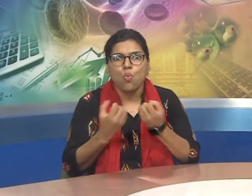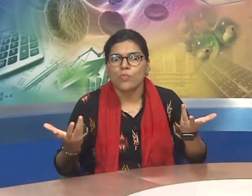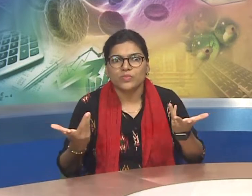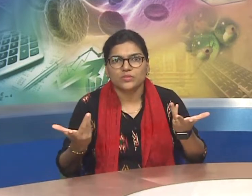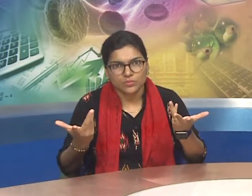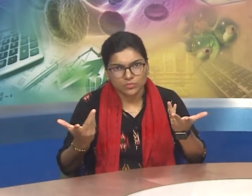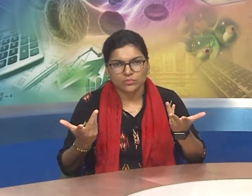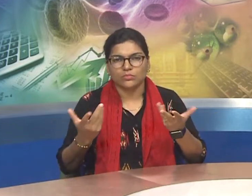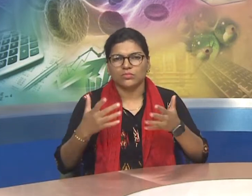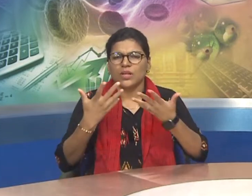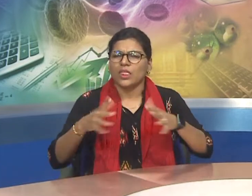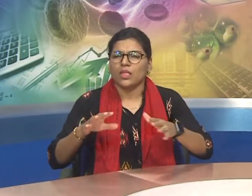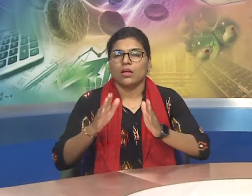Inventory.